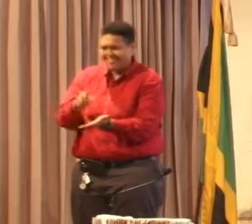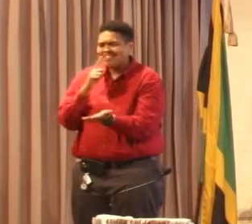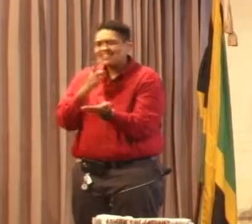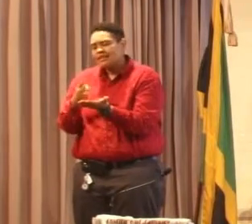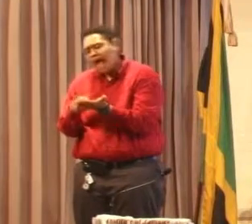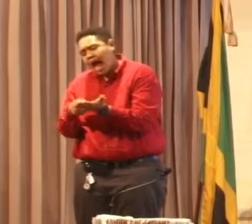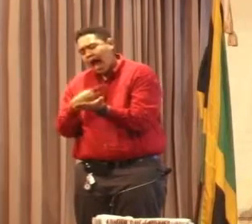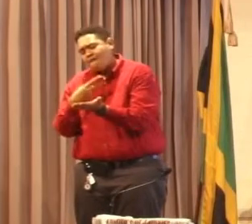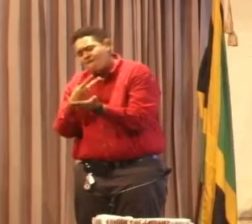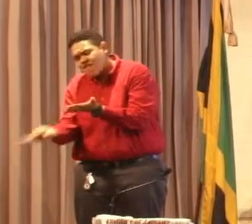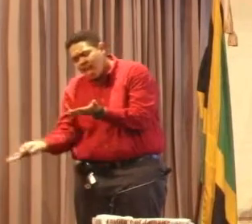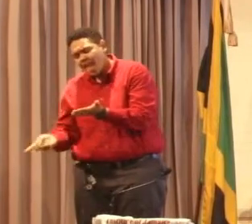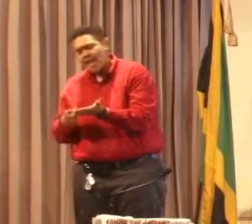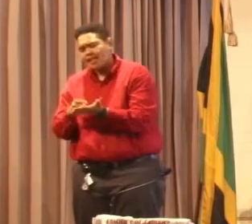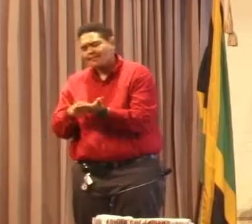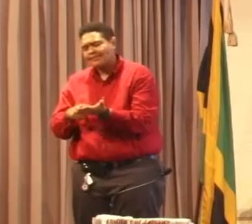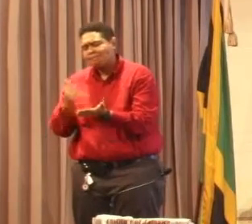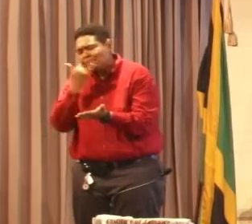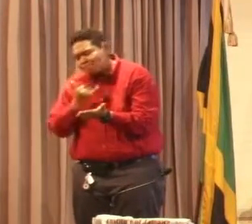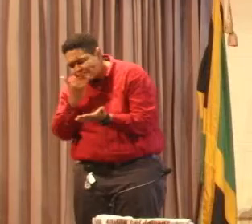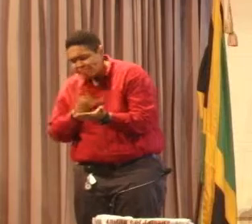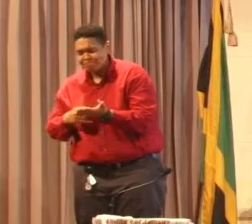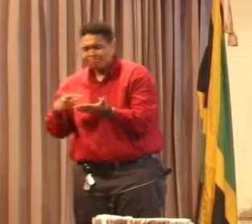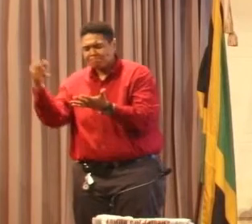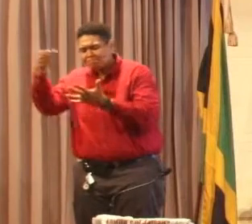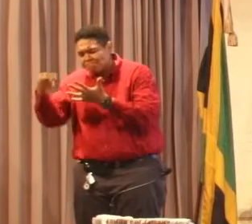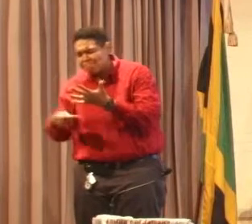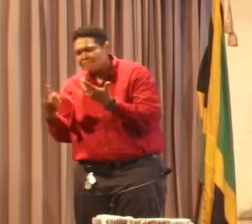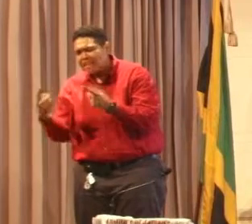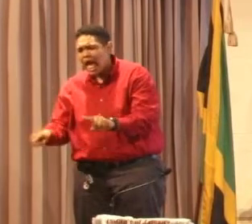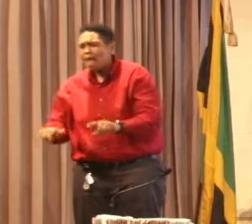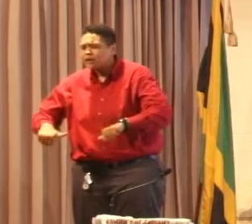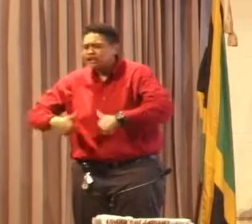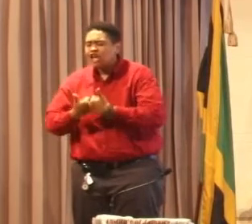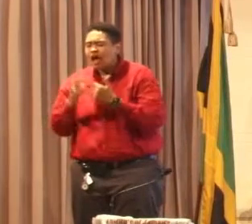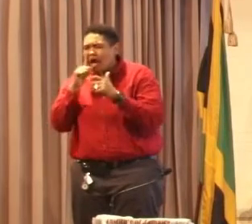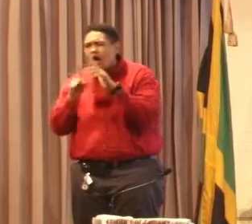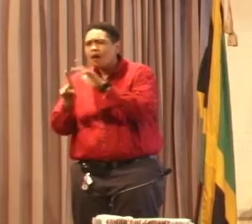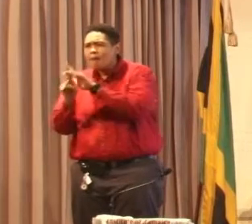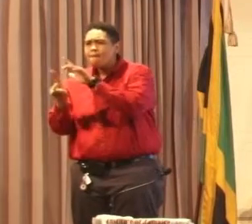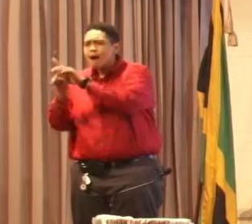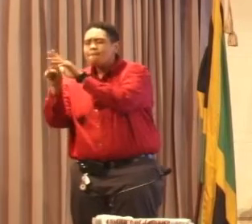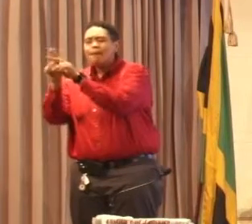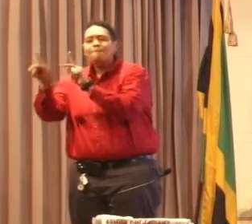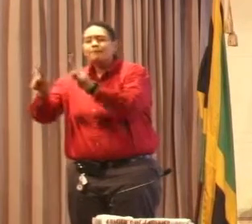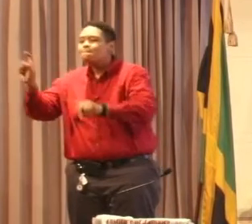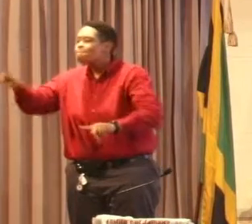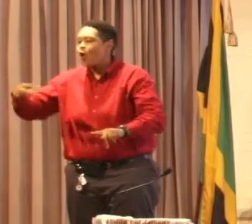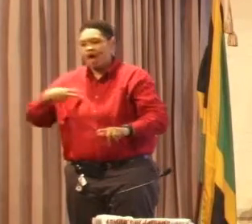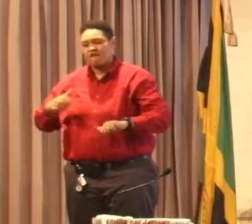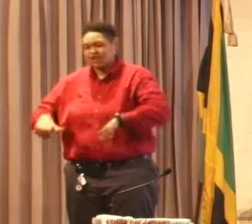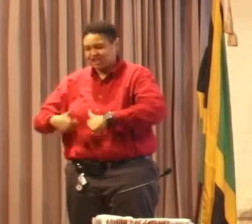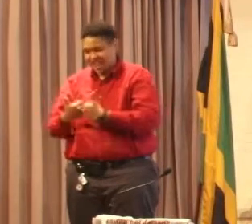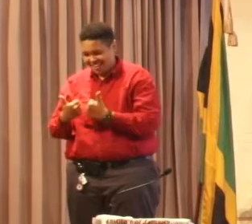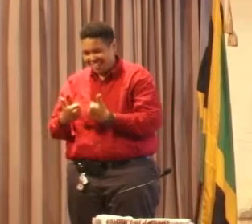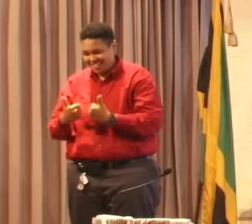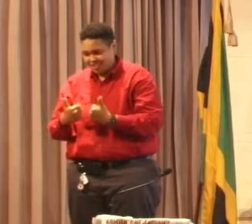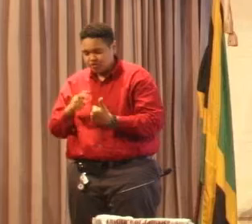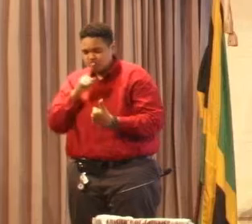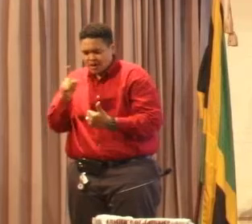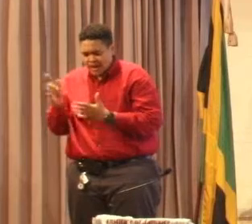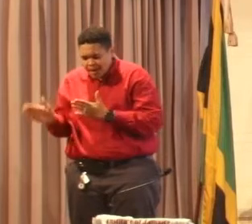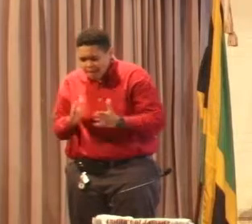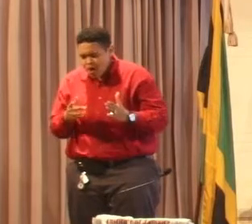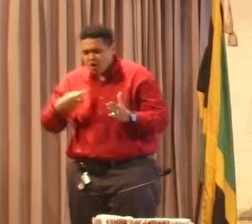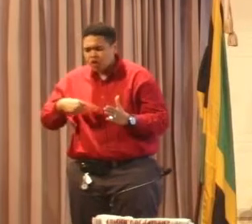the failures, the shortcomings, the challenges that we have as people, really prepare us